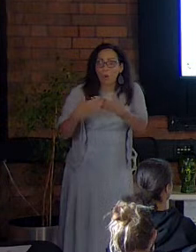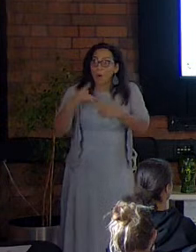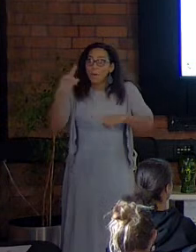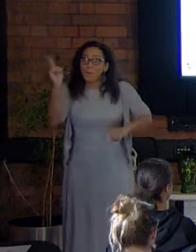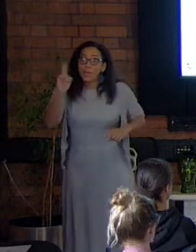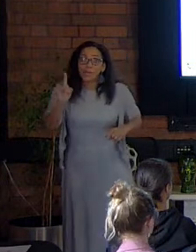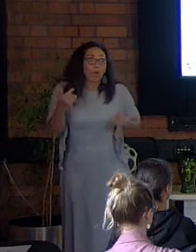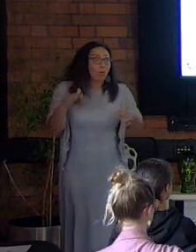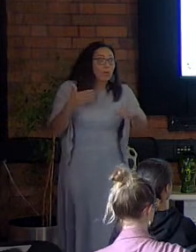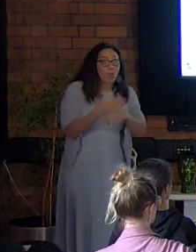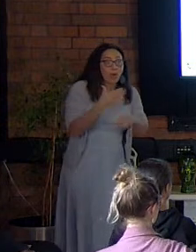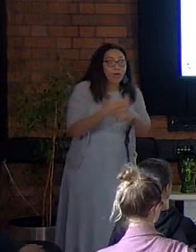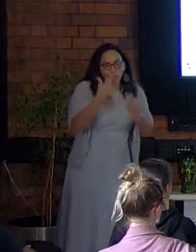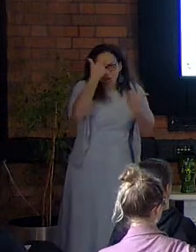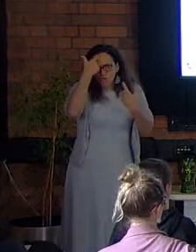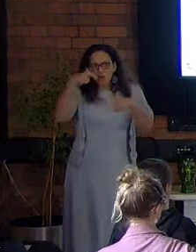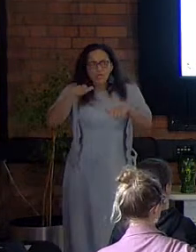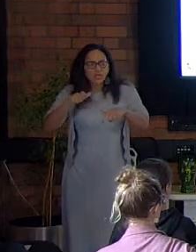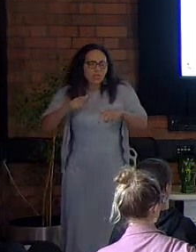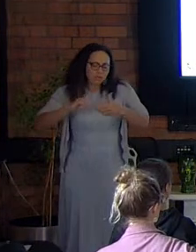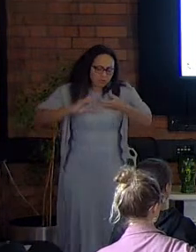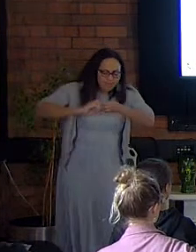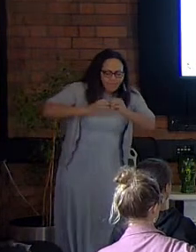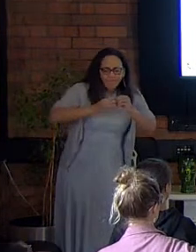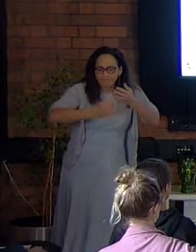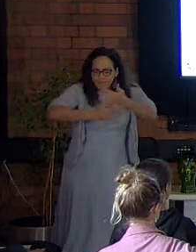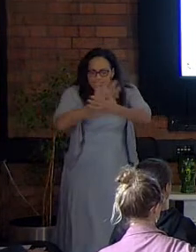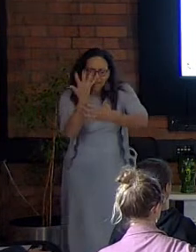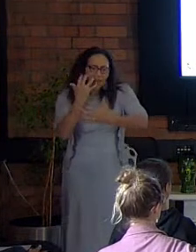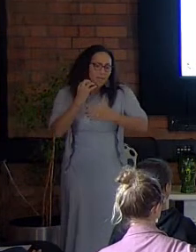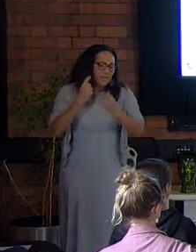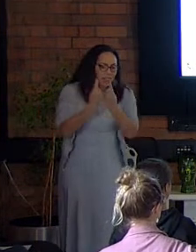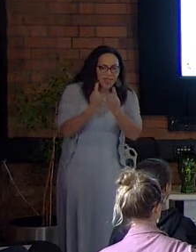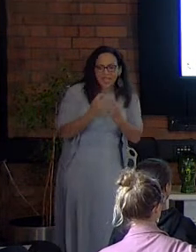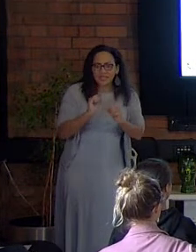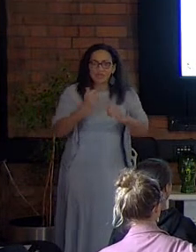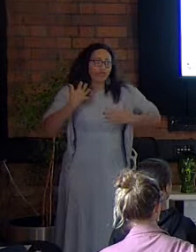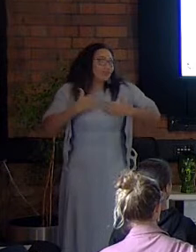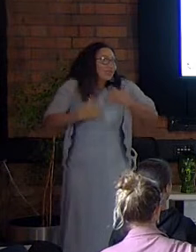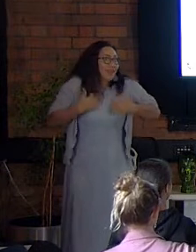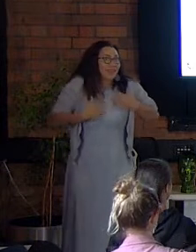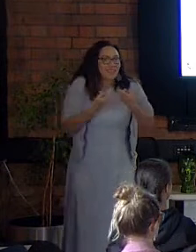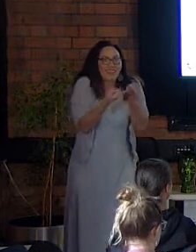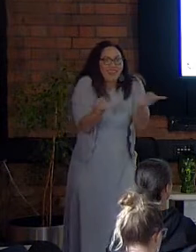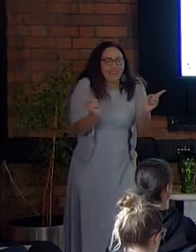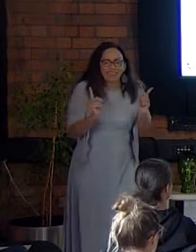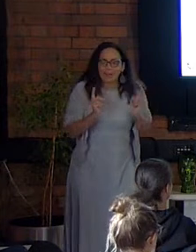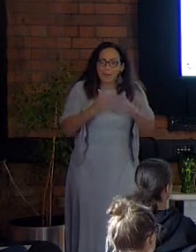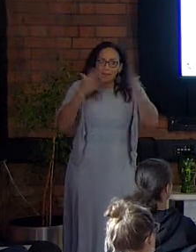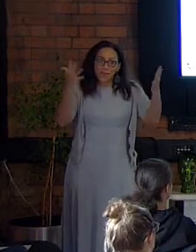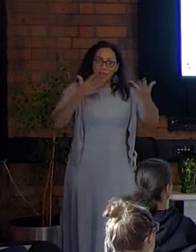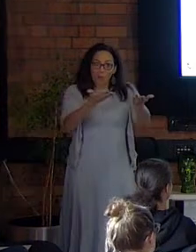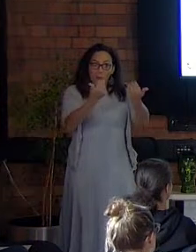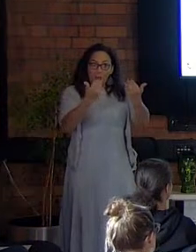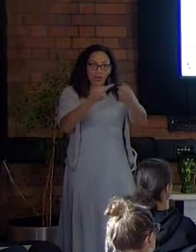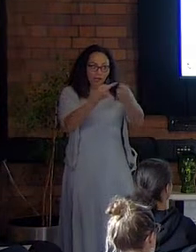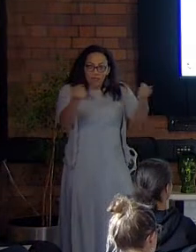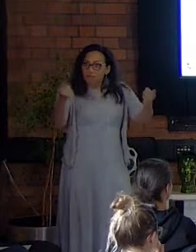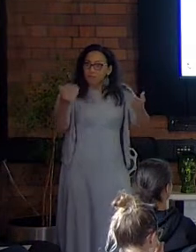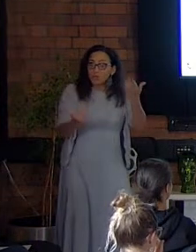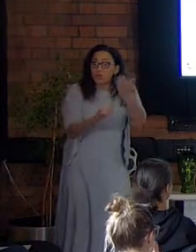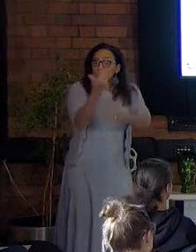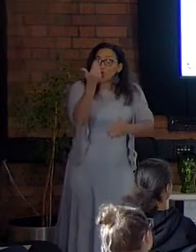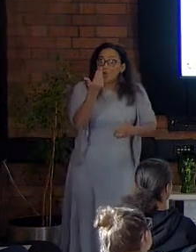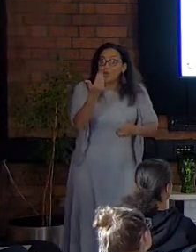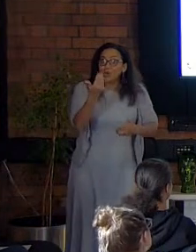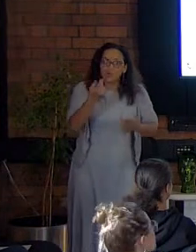work here and who are residents and people who are working on things that excite us. An especially big welcome to any of you who are new to what